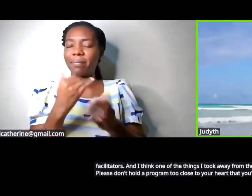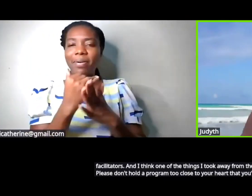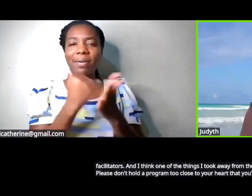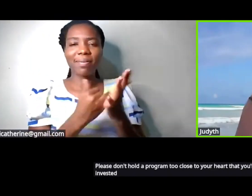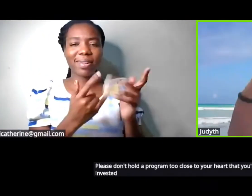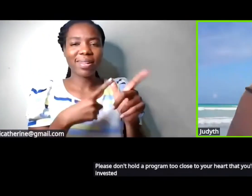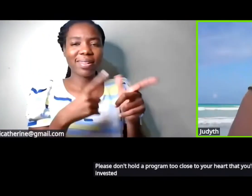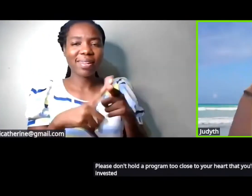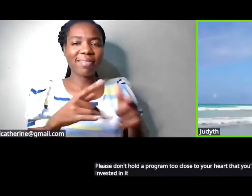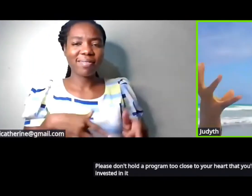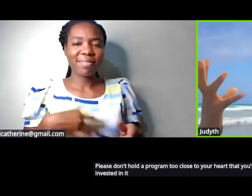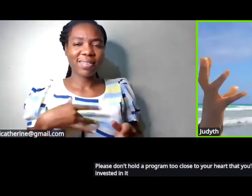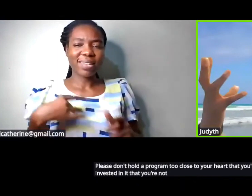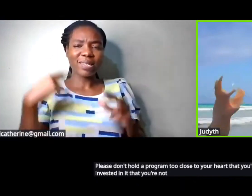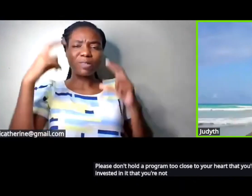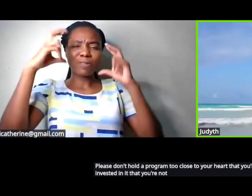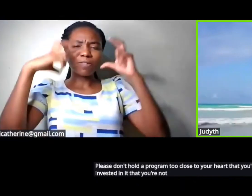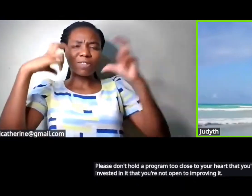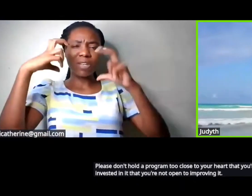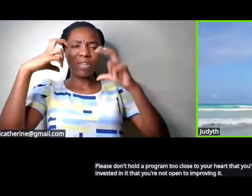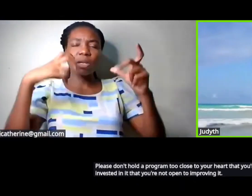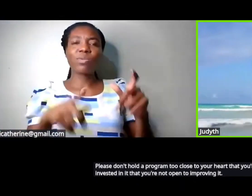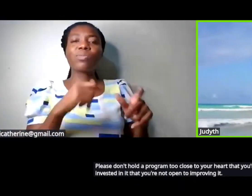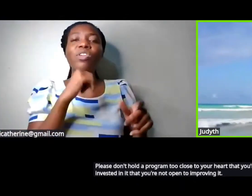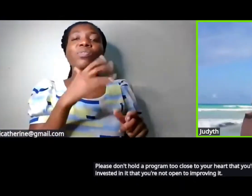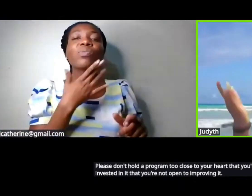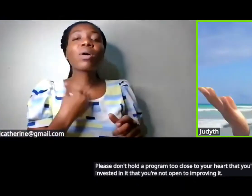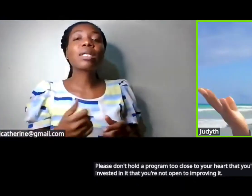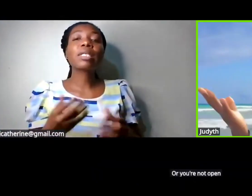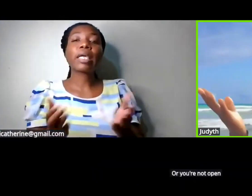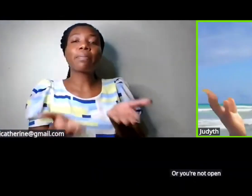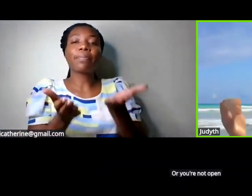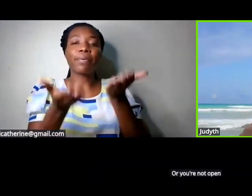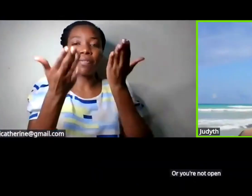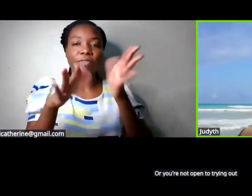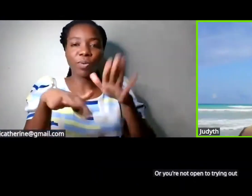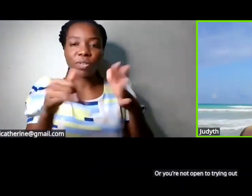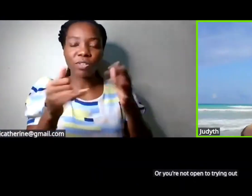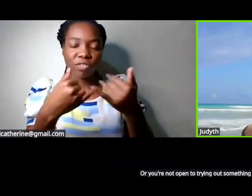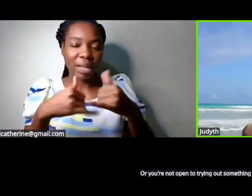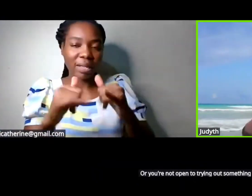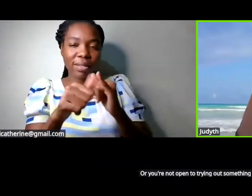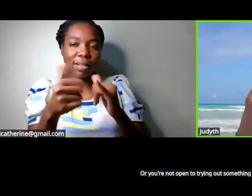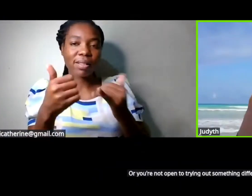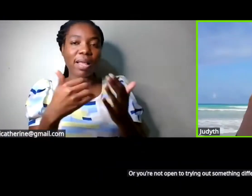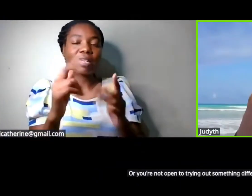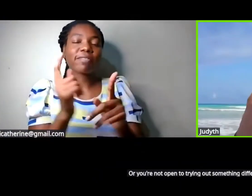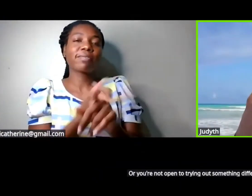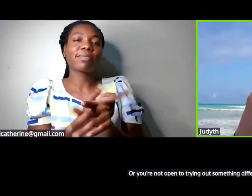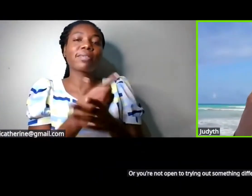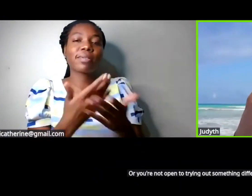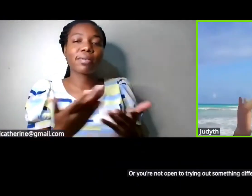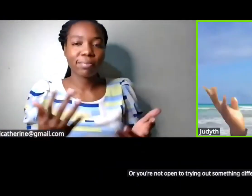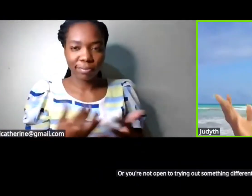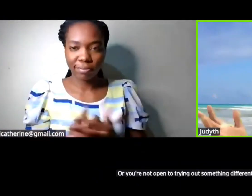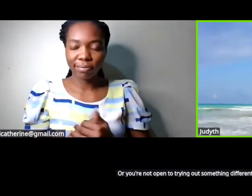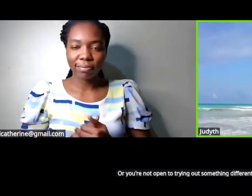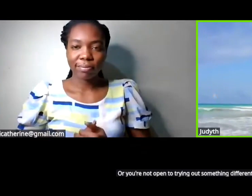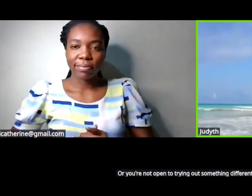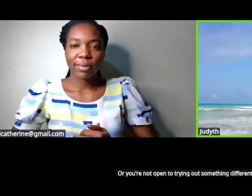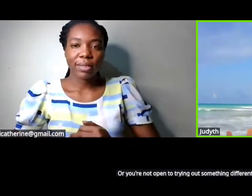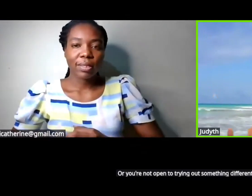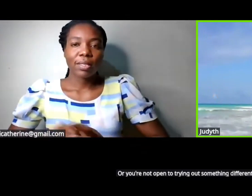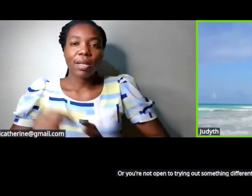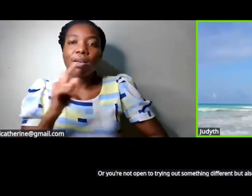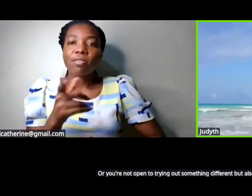that you're not open to improving it, or you're not open to trying out something different. But also, some stuff will fall